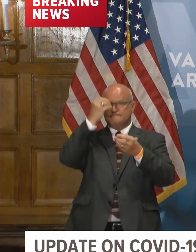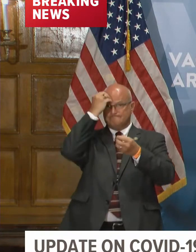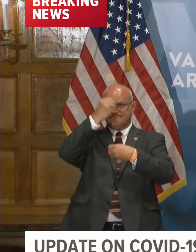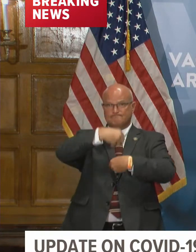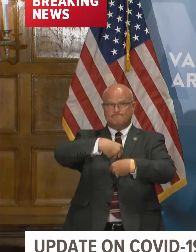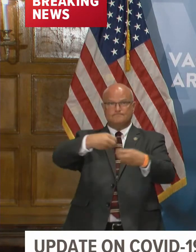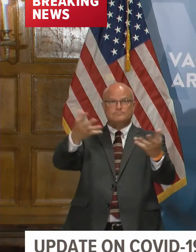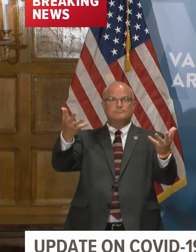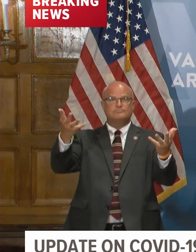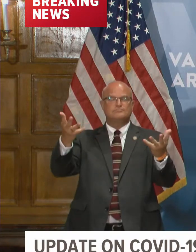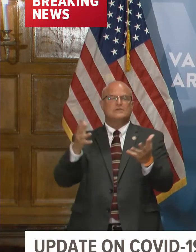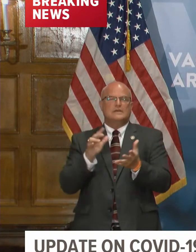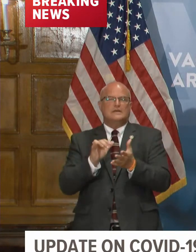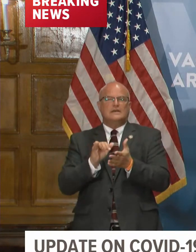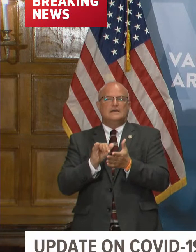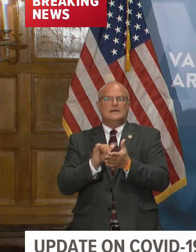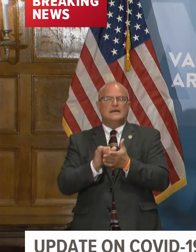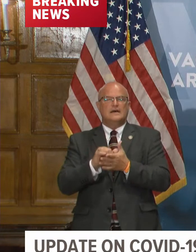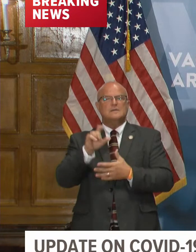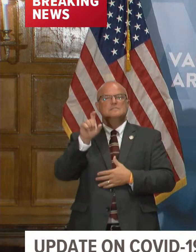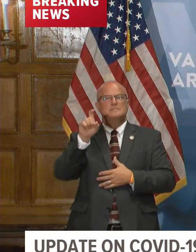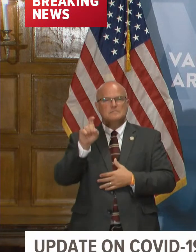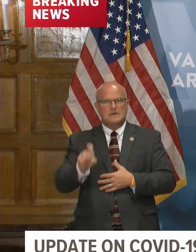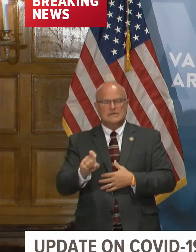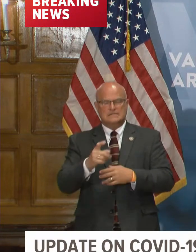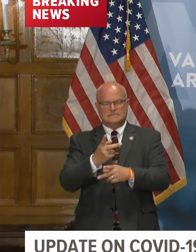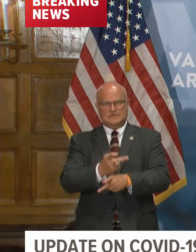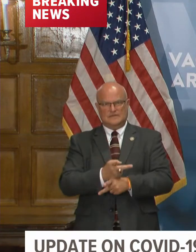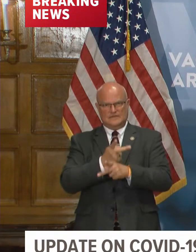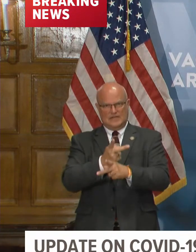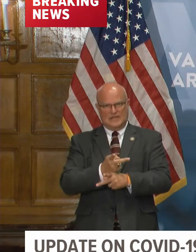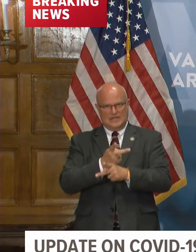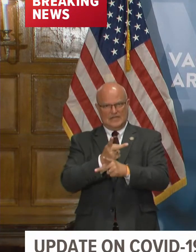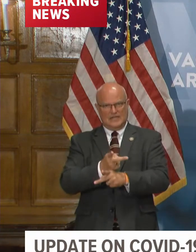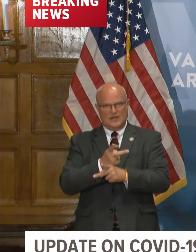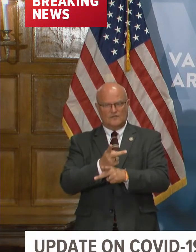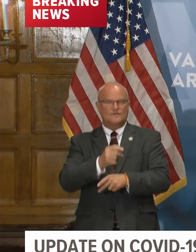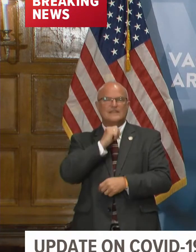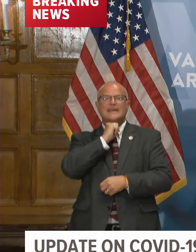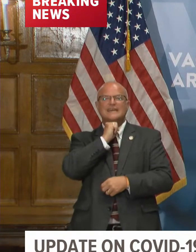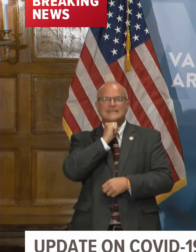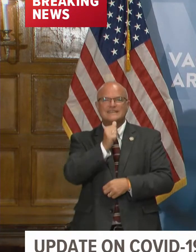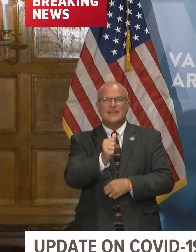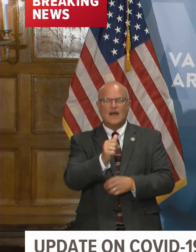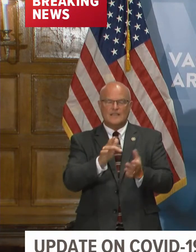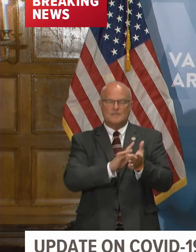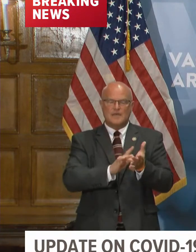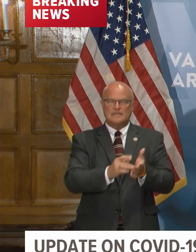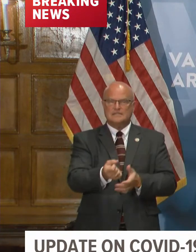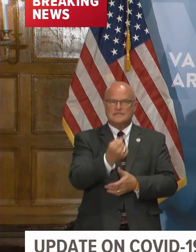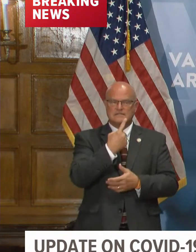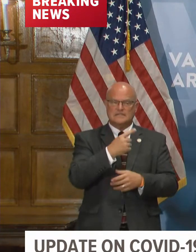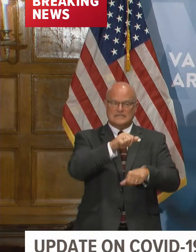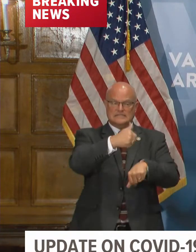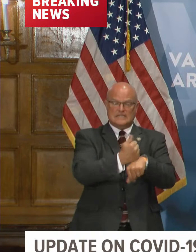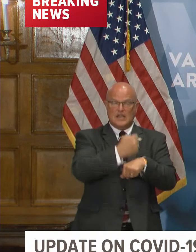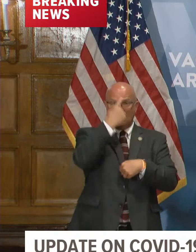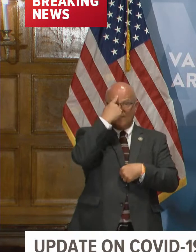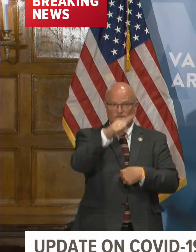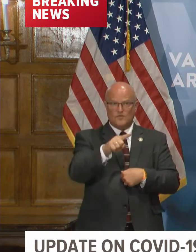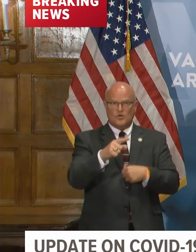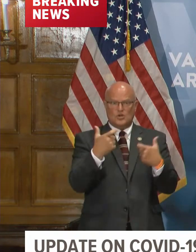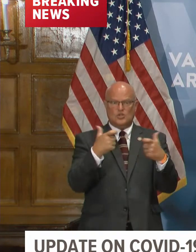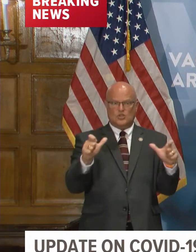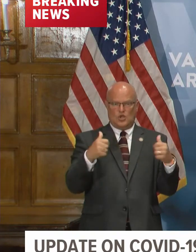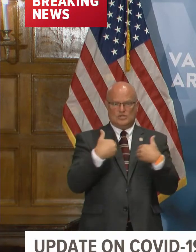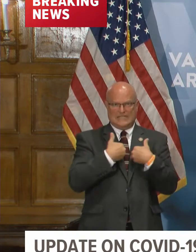announcement that you have to be careful and not take that which is designed for large